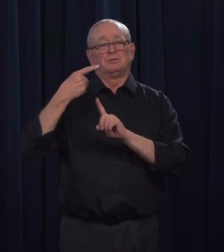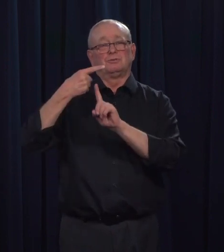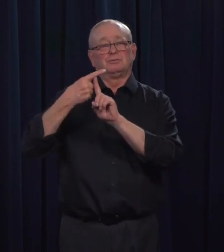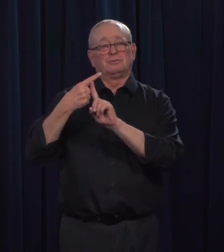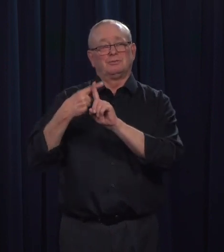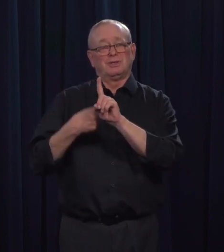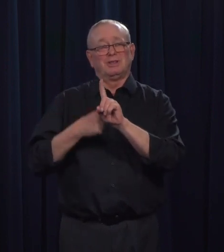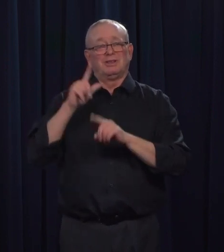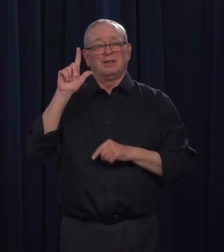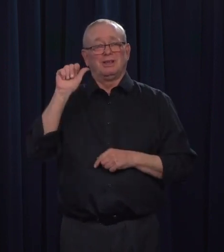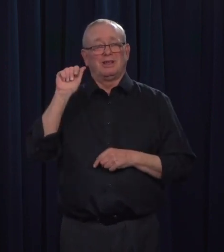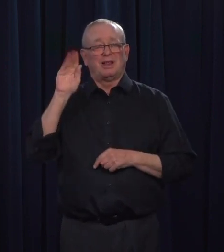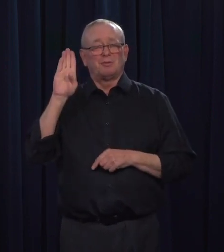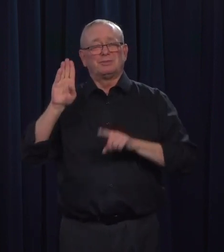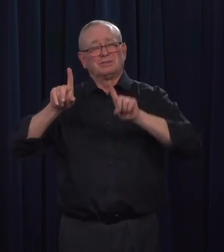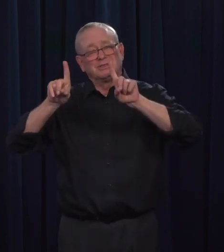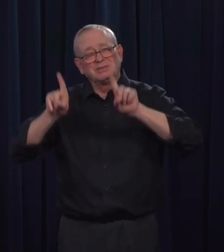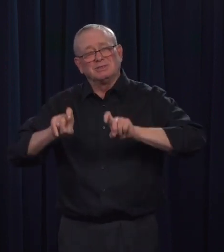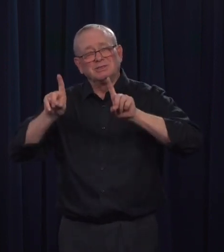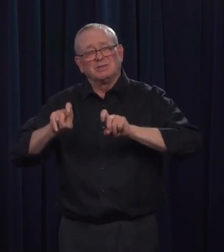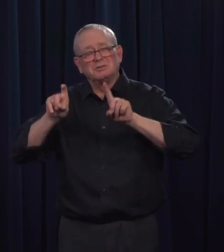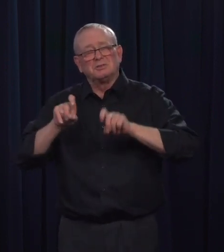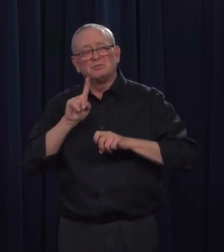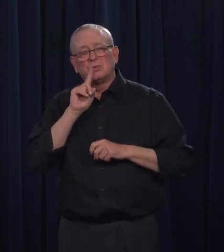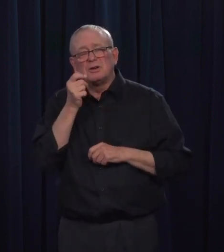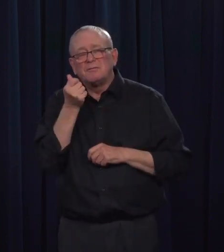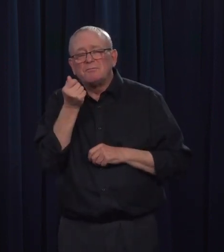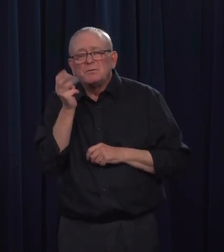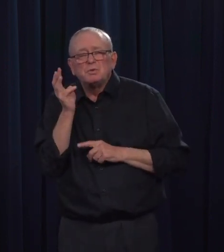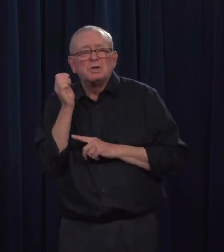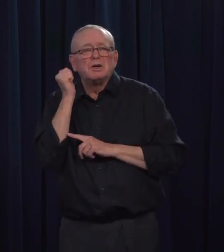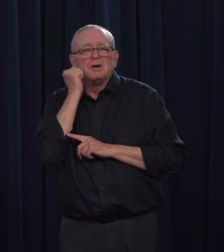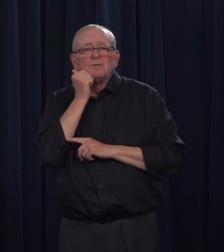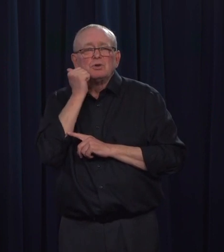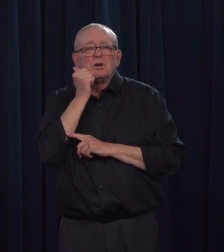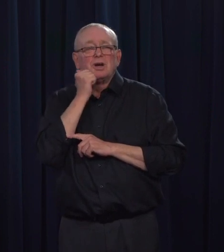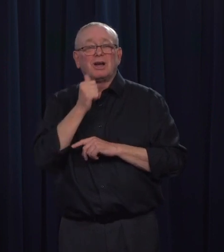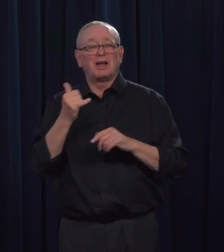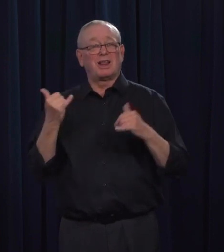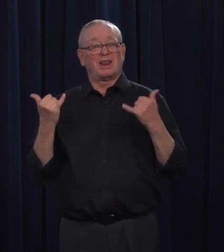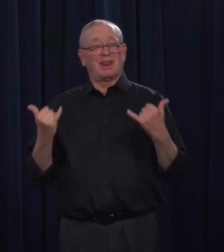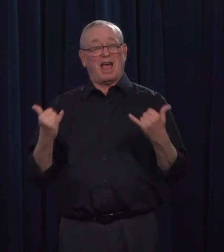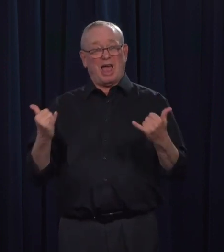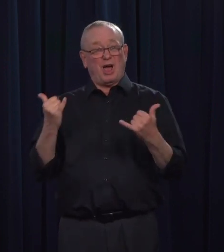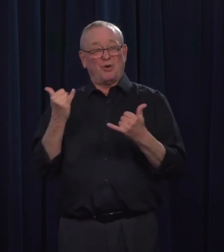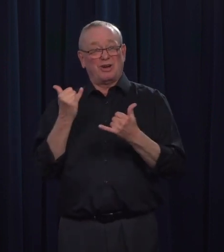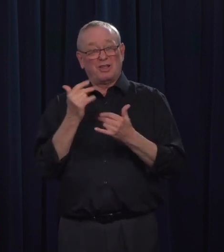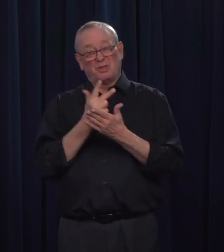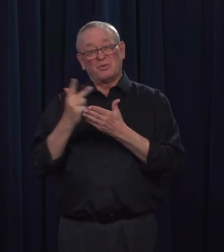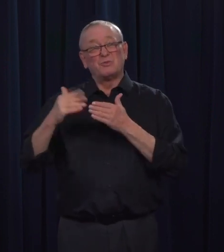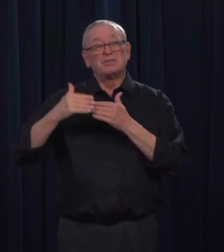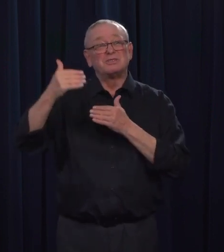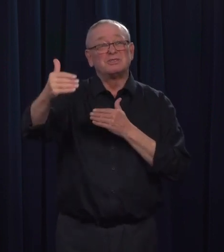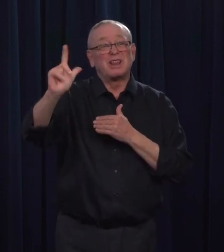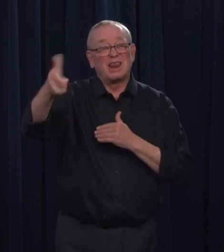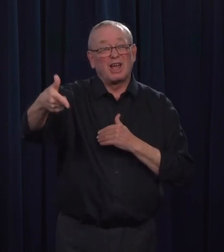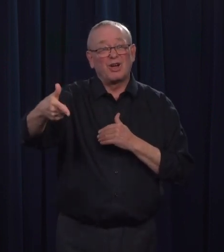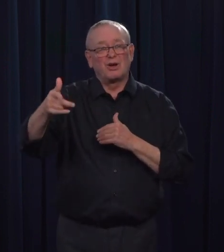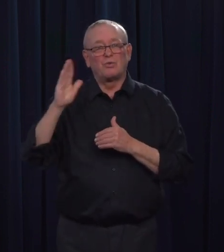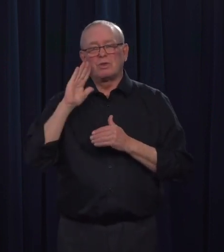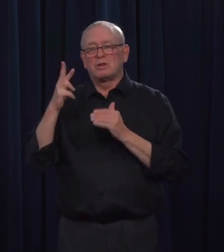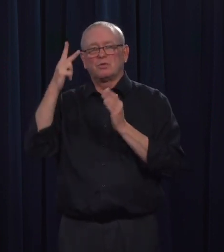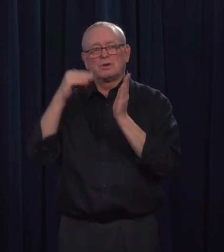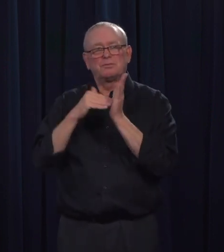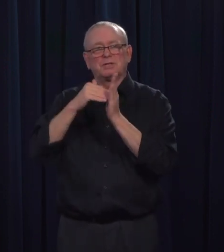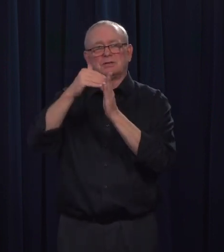day. They have increased their capacity to over 3,000 tests per day. Contact tracers in all zones